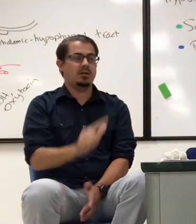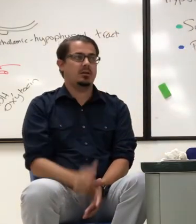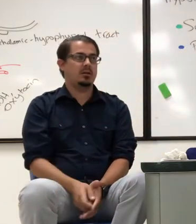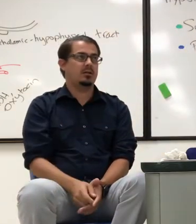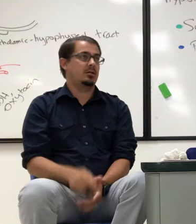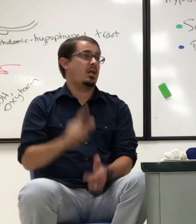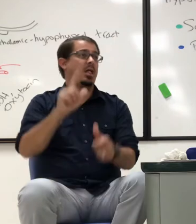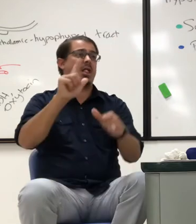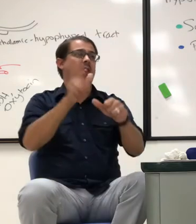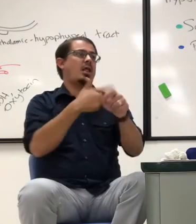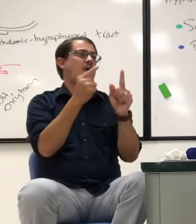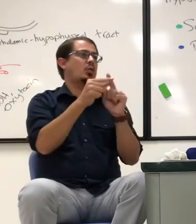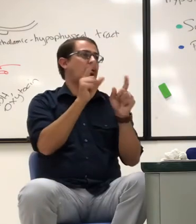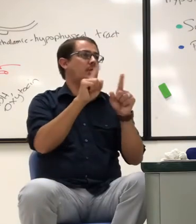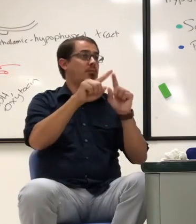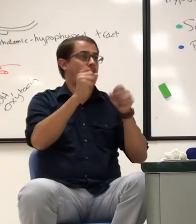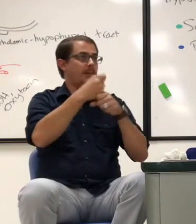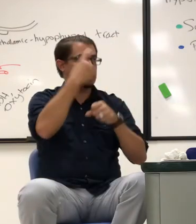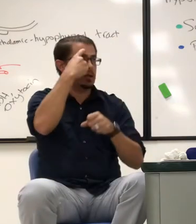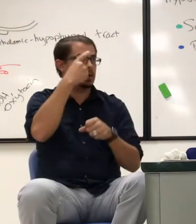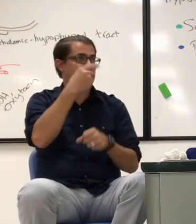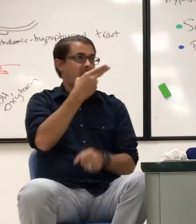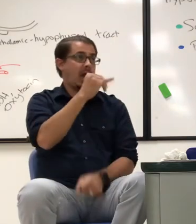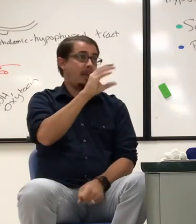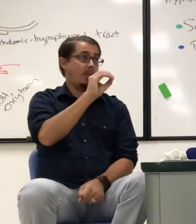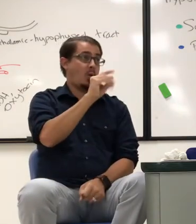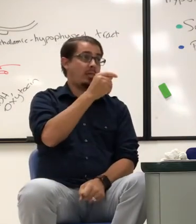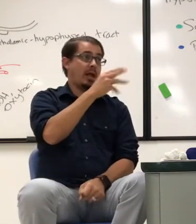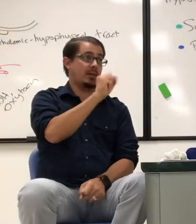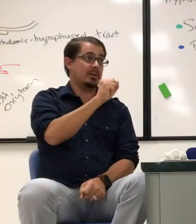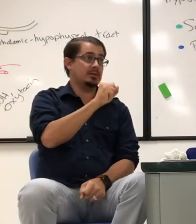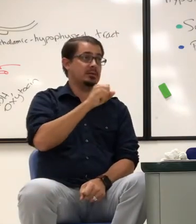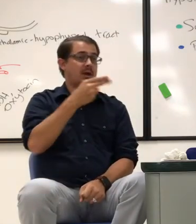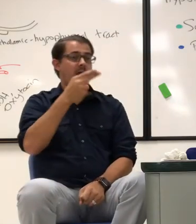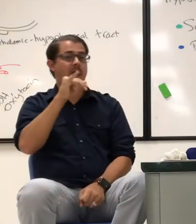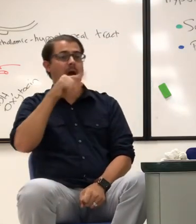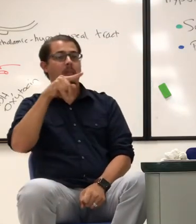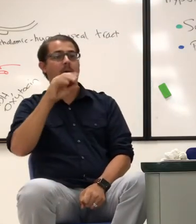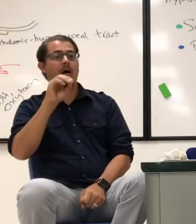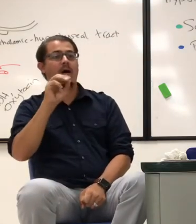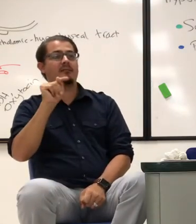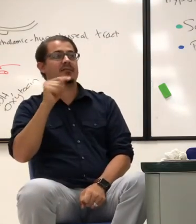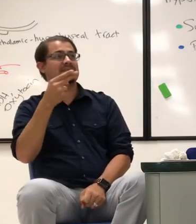Big long term, but it makes sense, right? Hypothalamus, hypophysis.